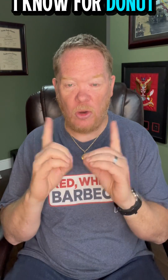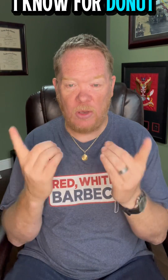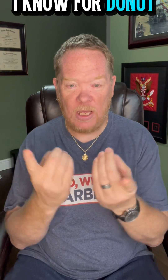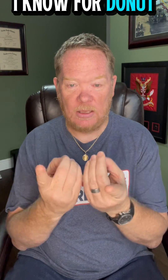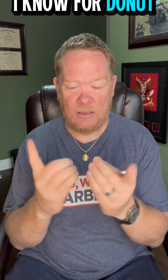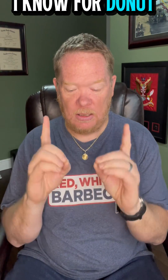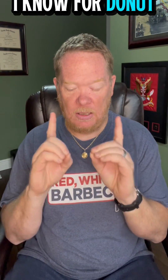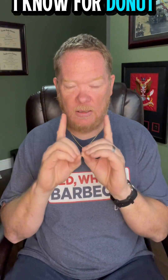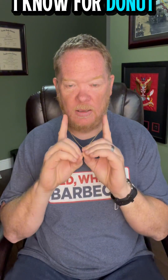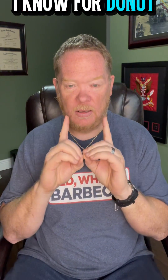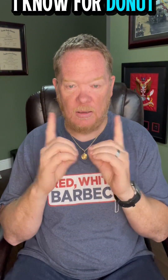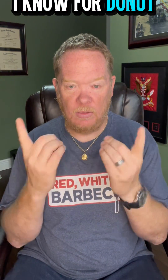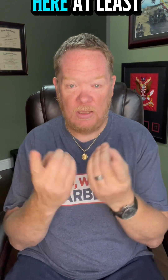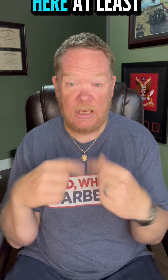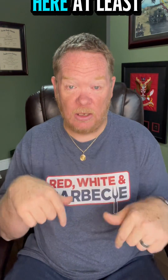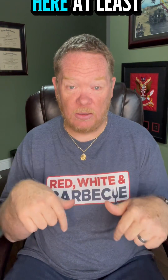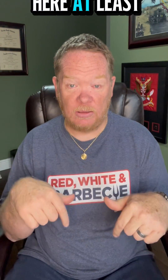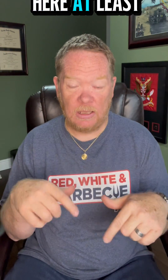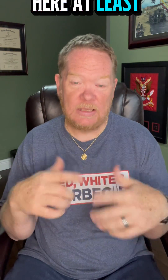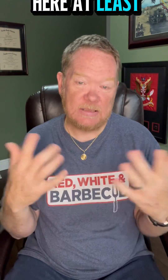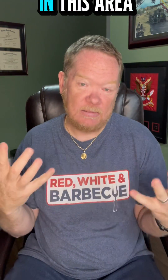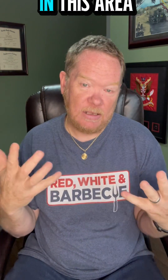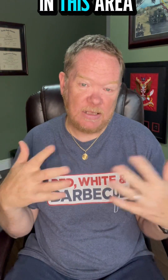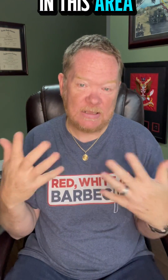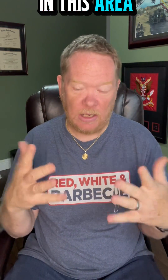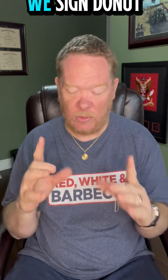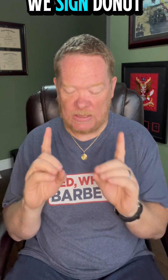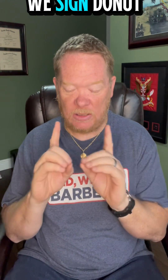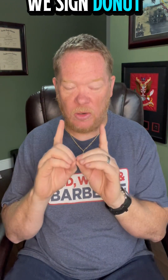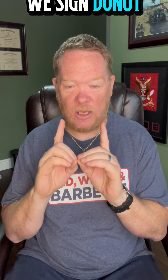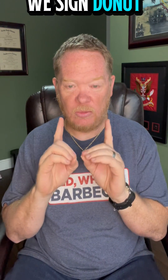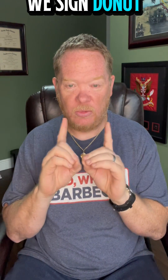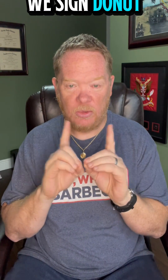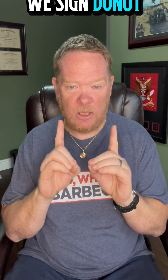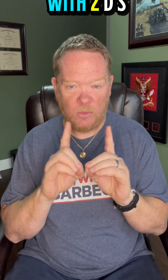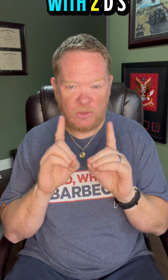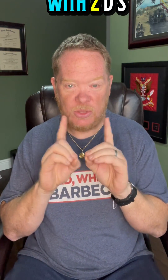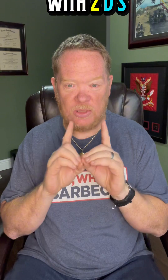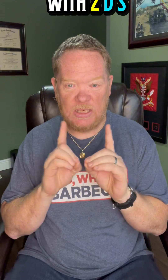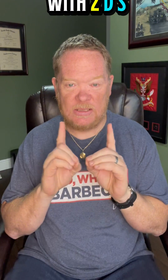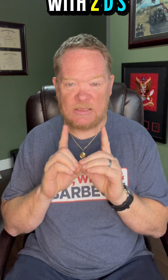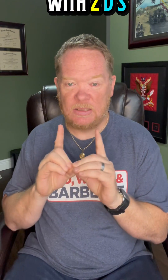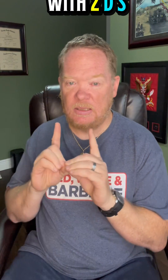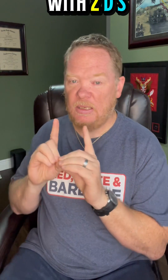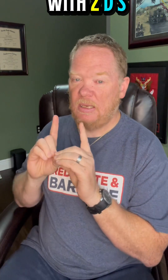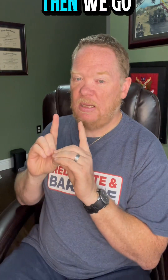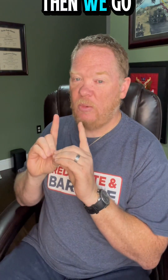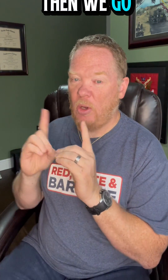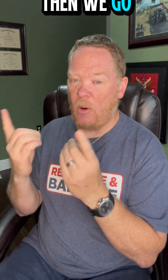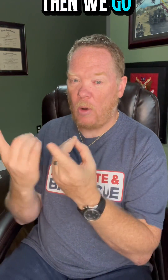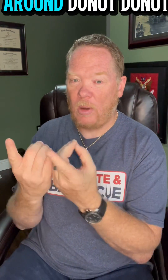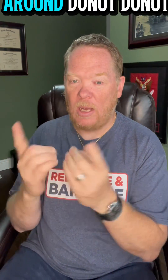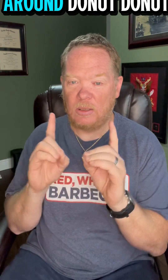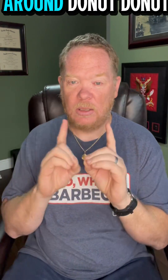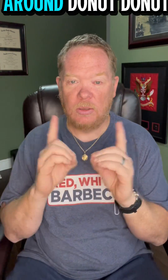donut, here, at least in this area, we sign donut with two D's, and then we go around.